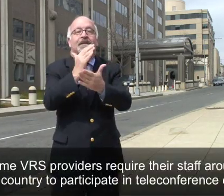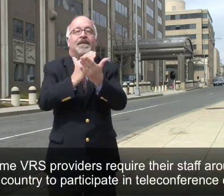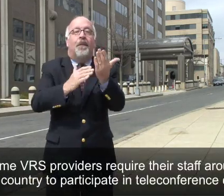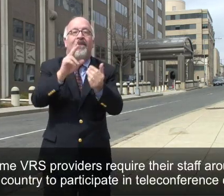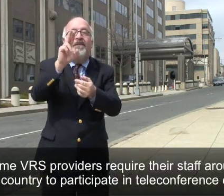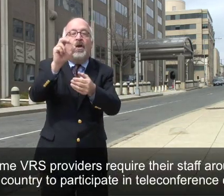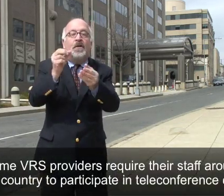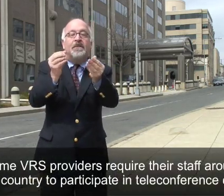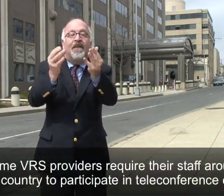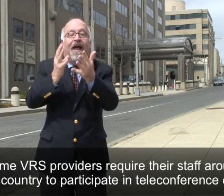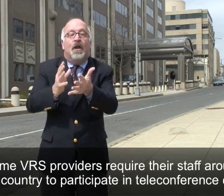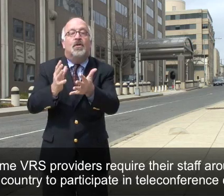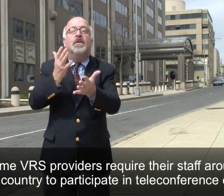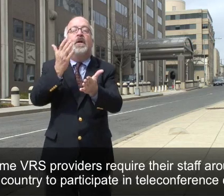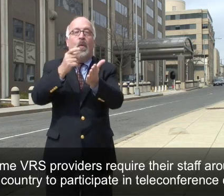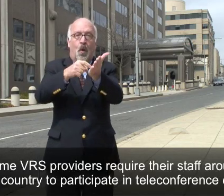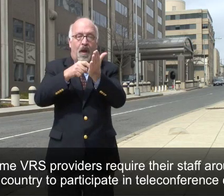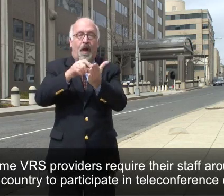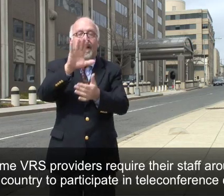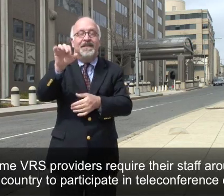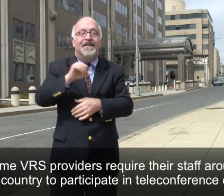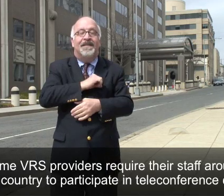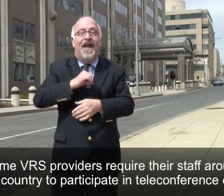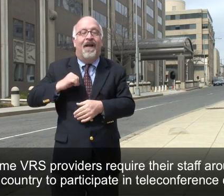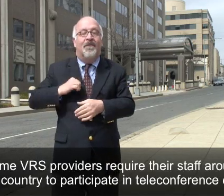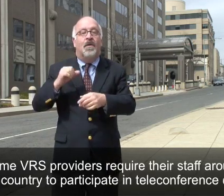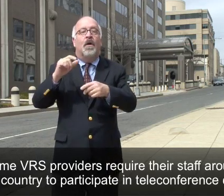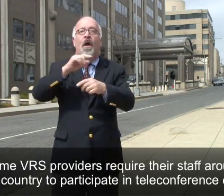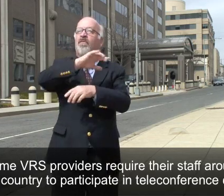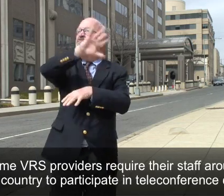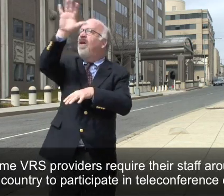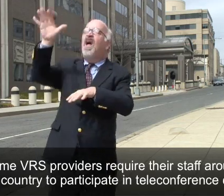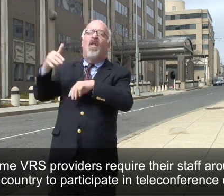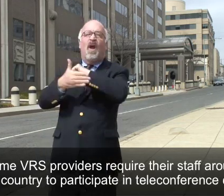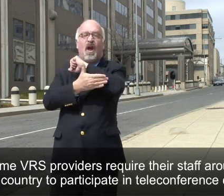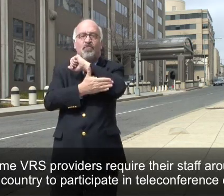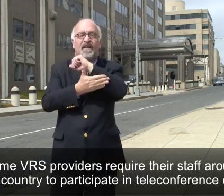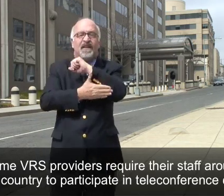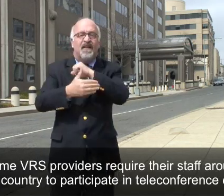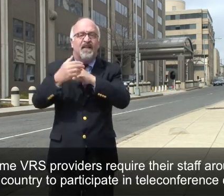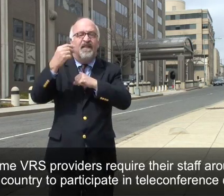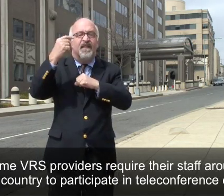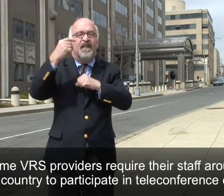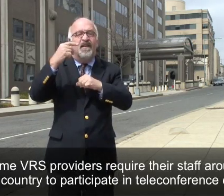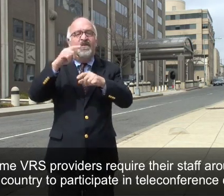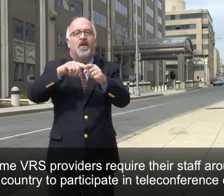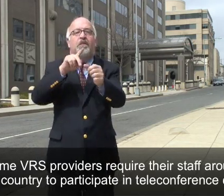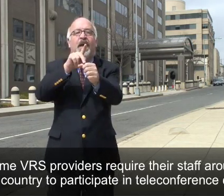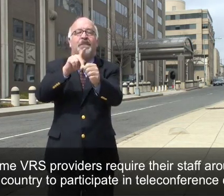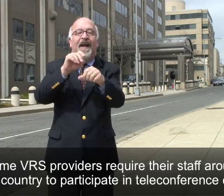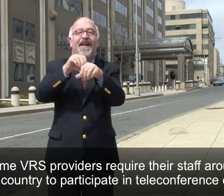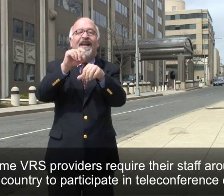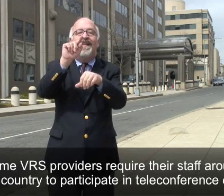Some VRS providers require their staff around the country to participate